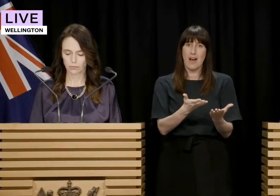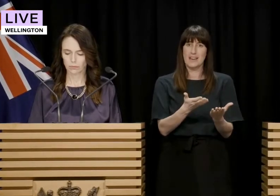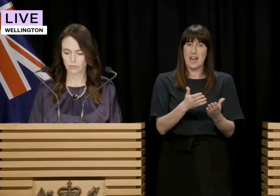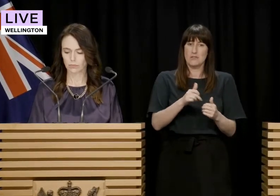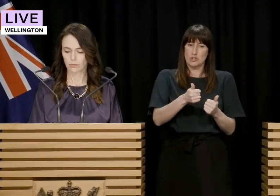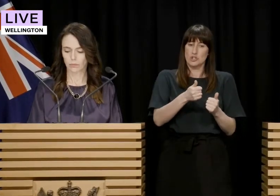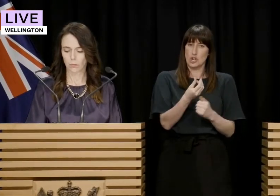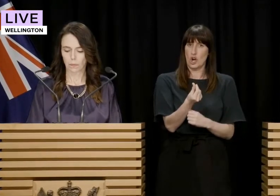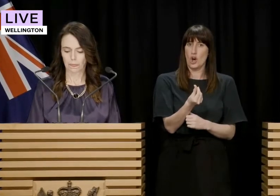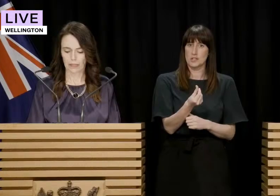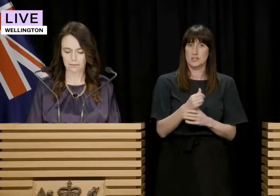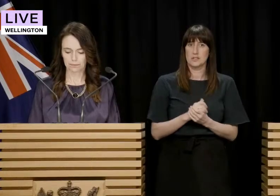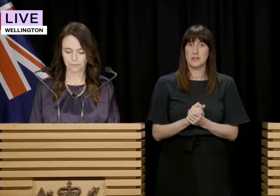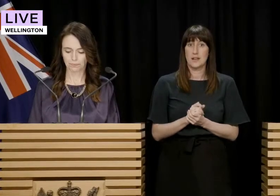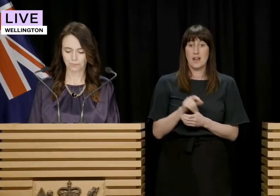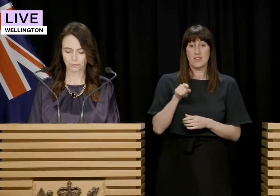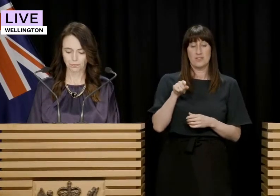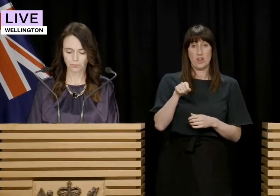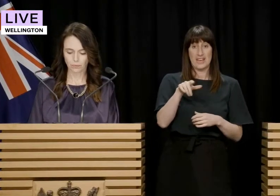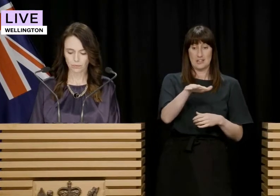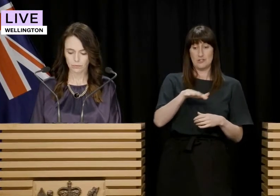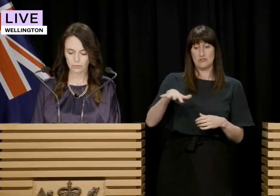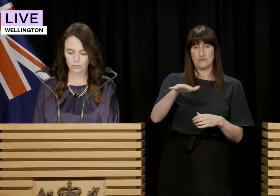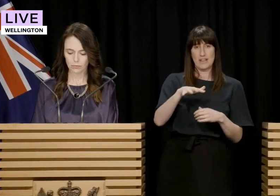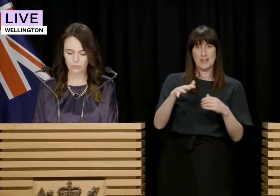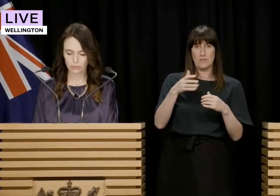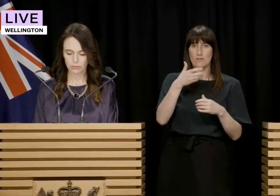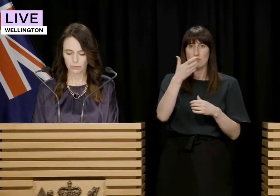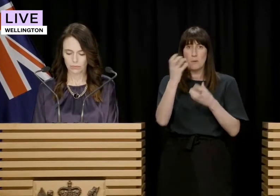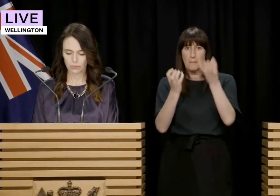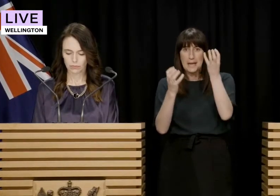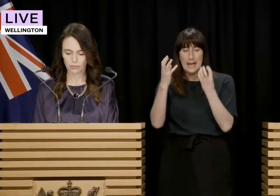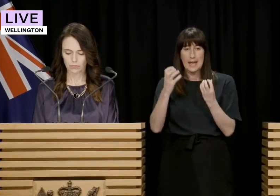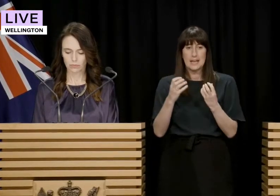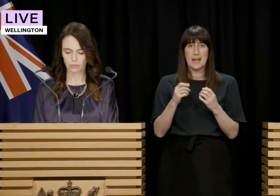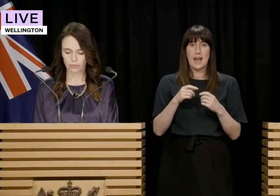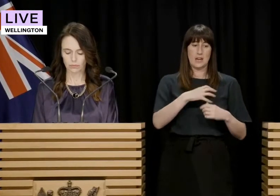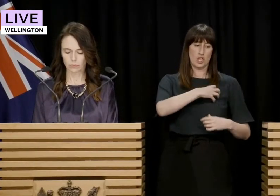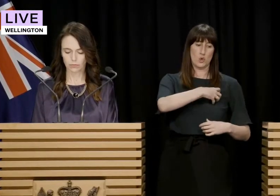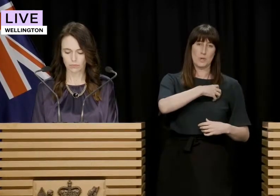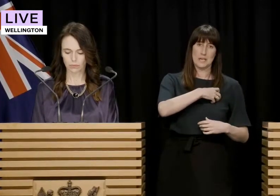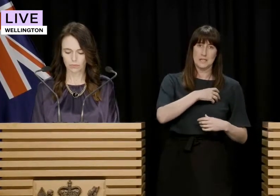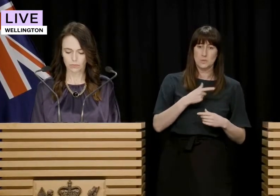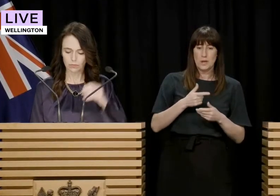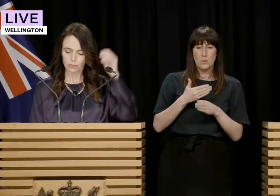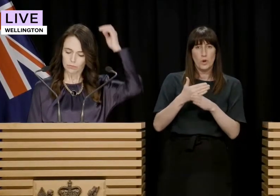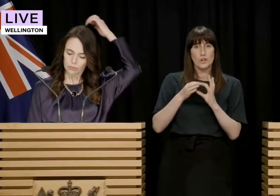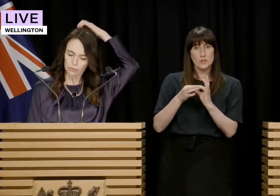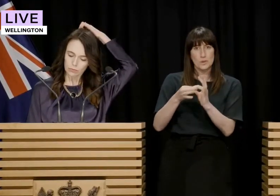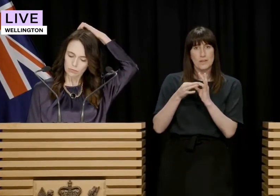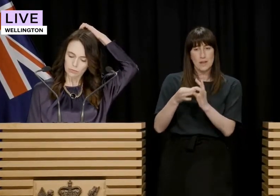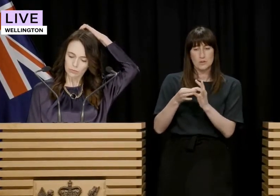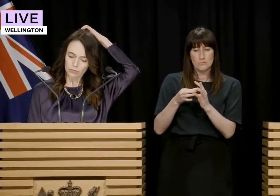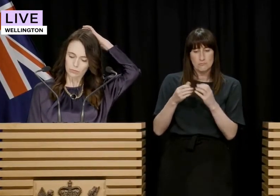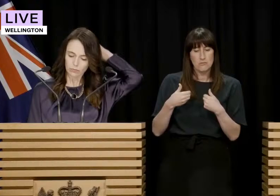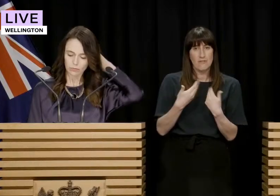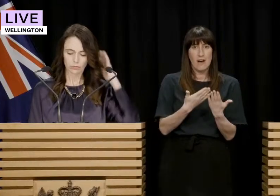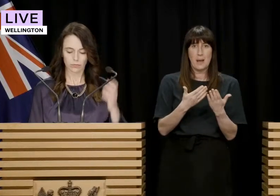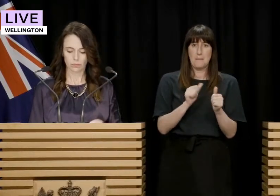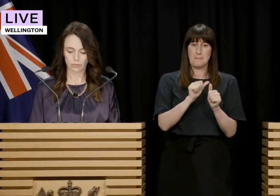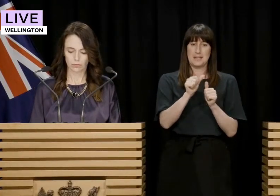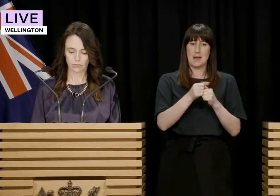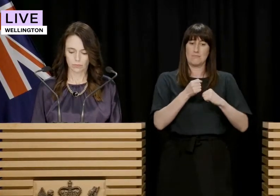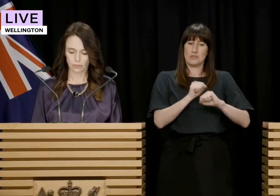to work urgently with the industry and unions on further short-term improvements and employee safeguards to provide greater protection